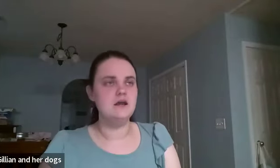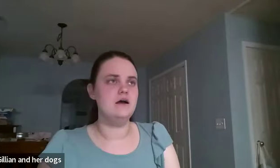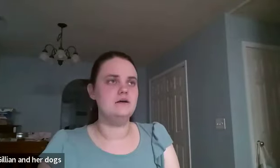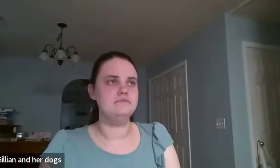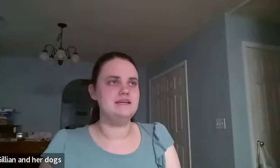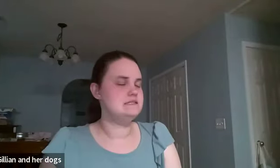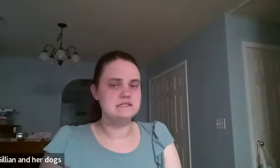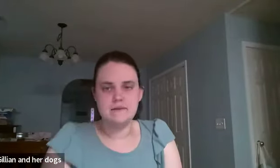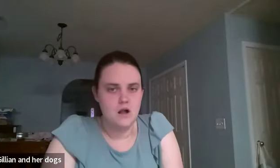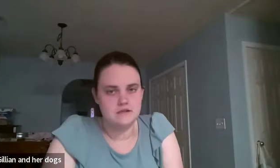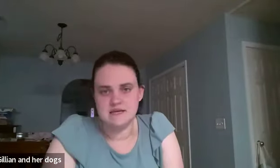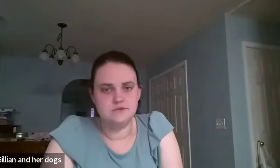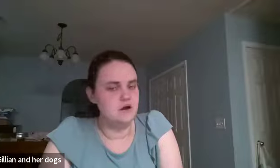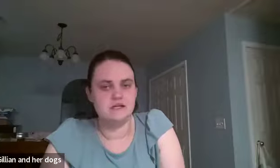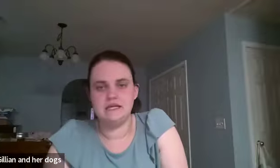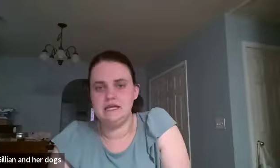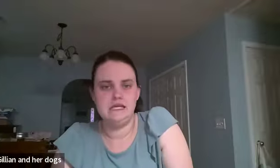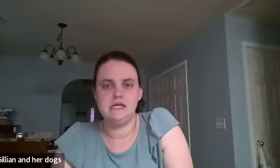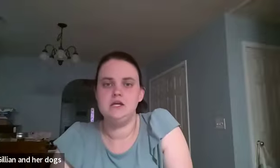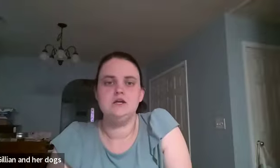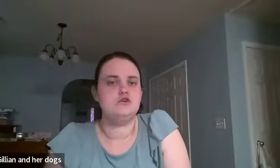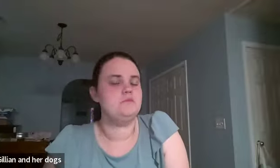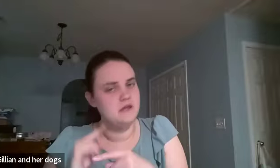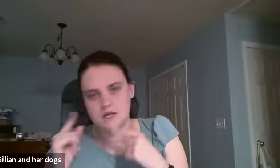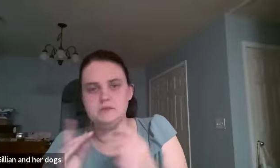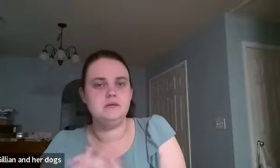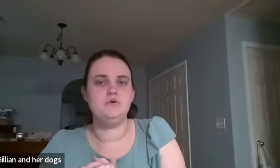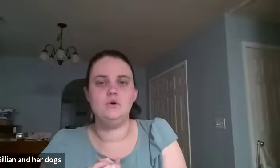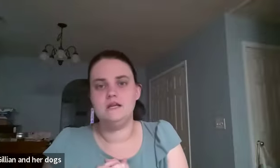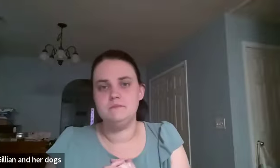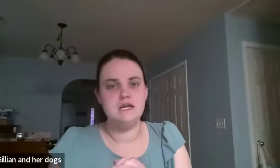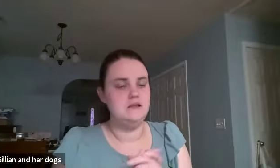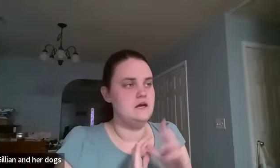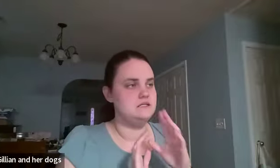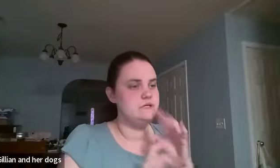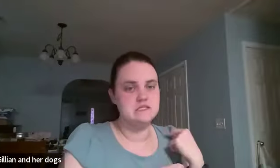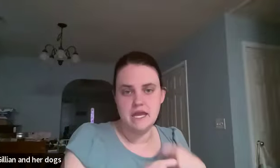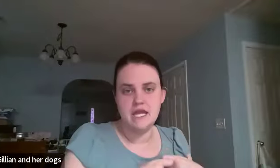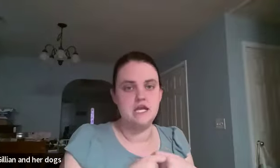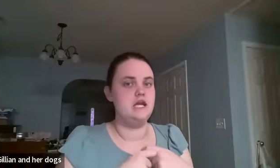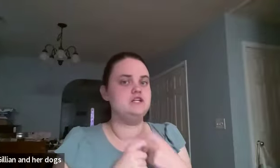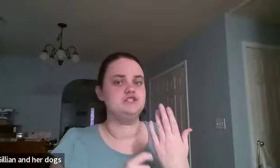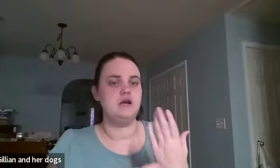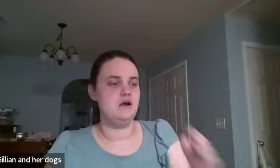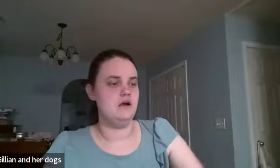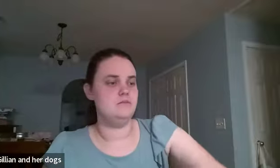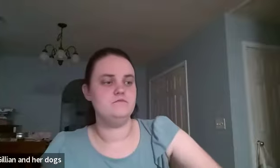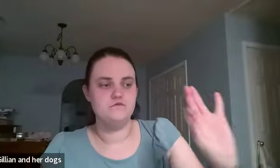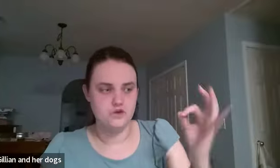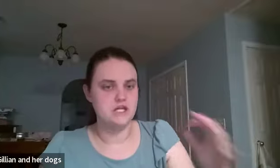understanding. It's the same concept with talking to any group of hearing people or anybody that speaks Spanish,